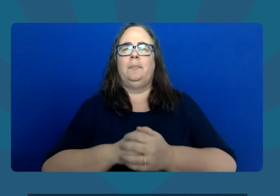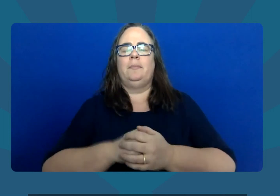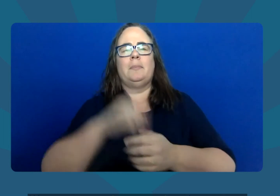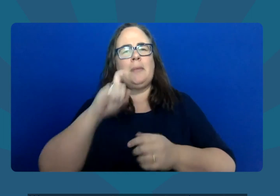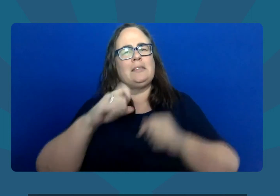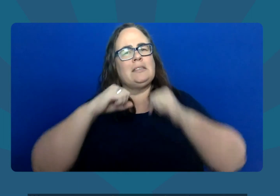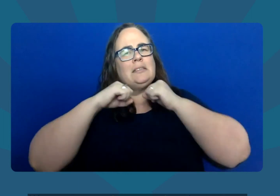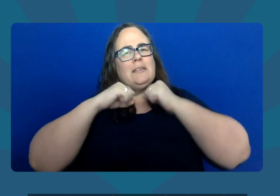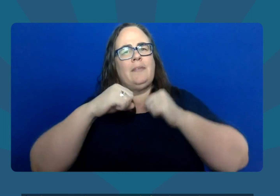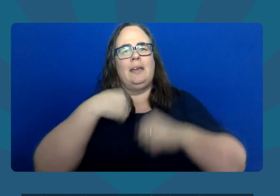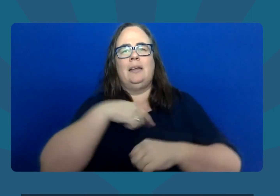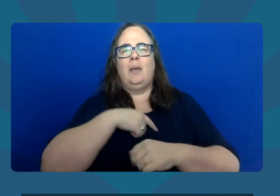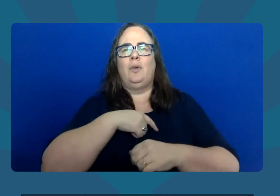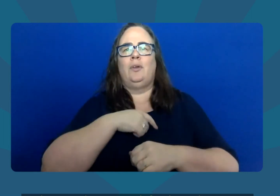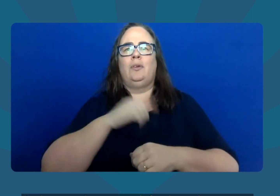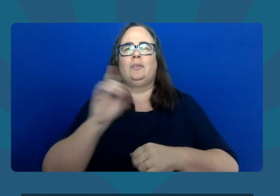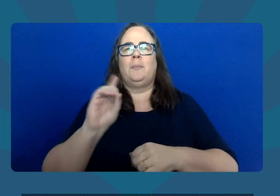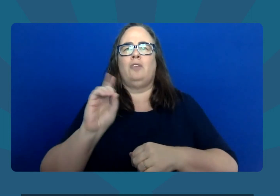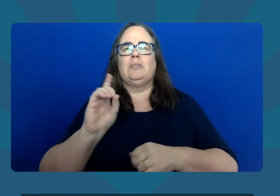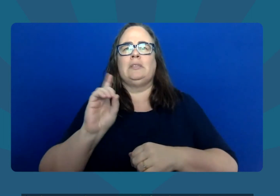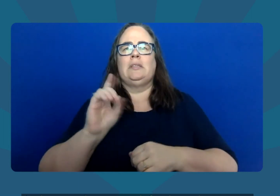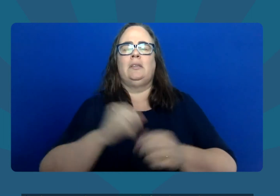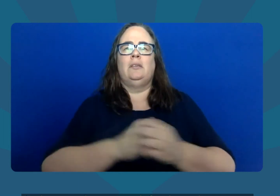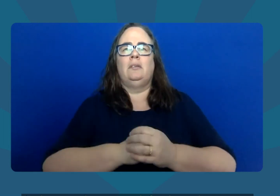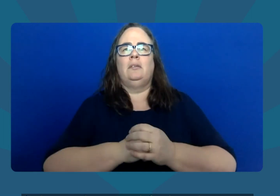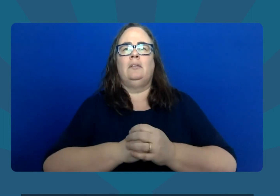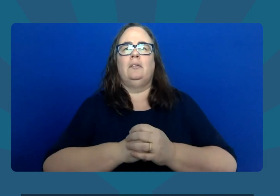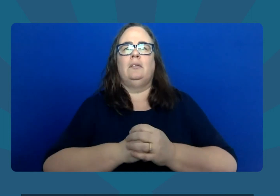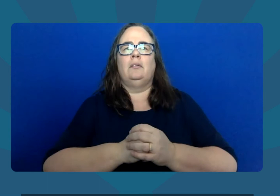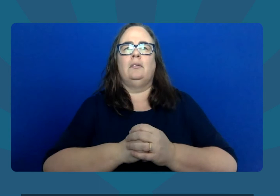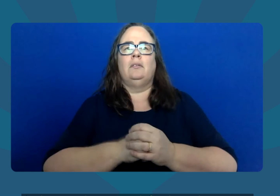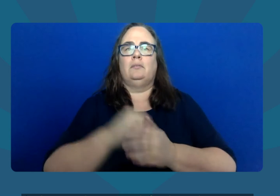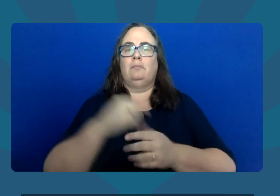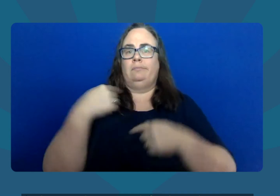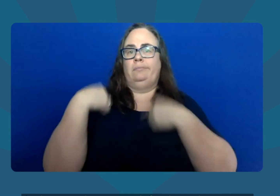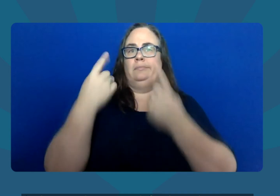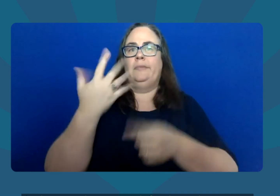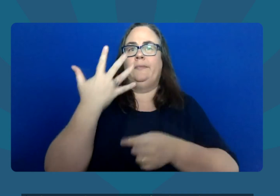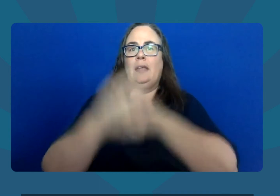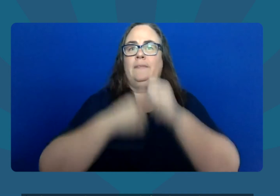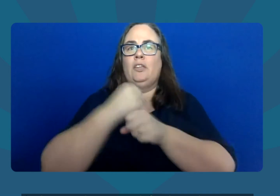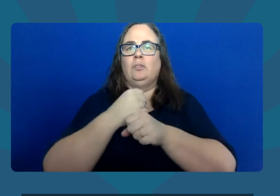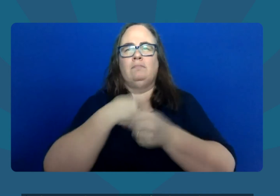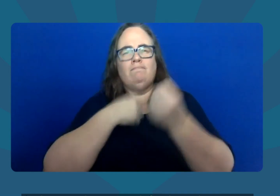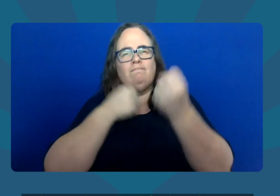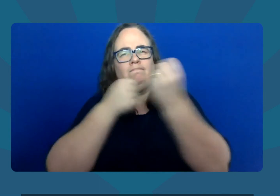system. And yes, and we must defend our